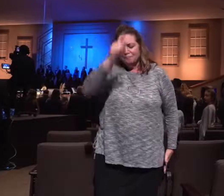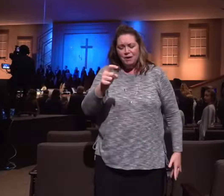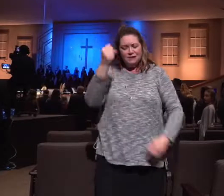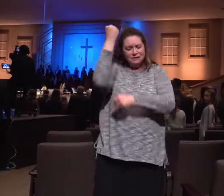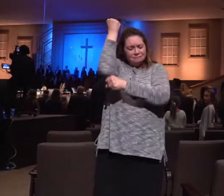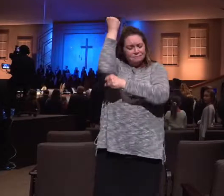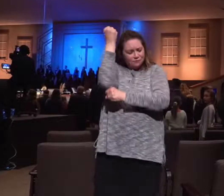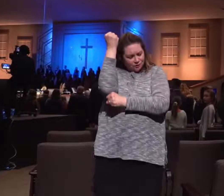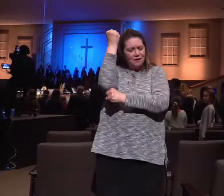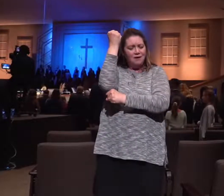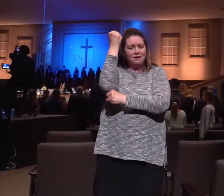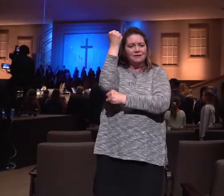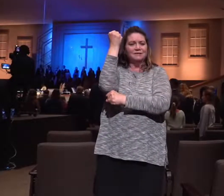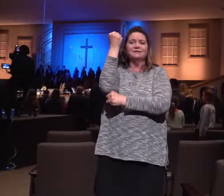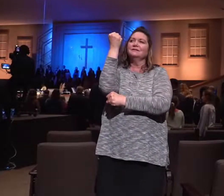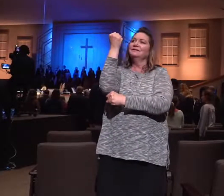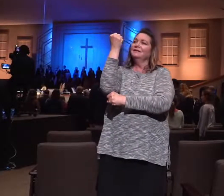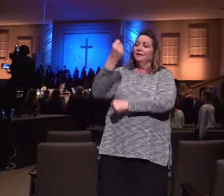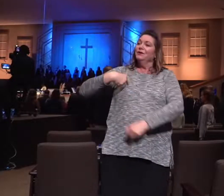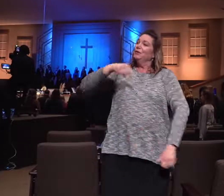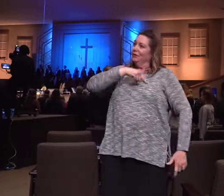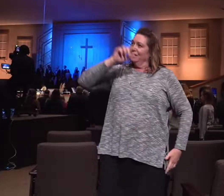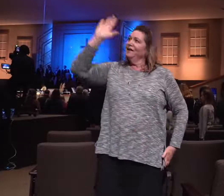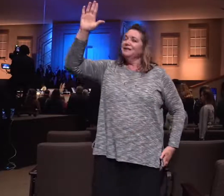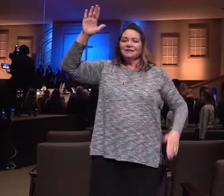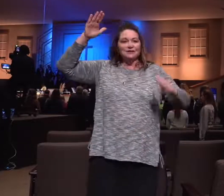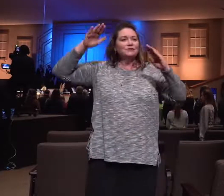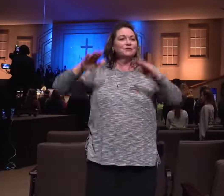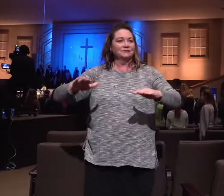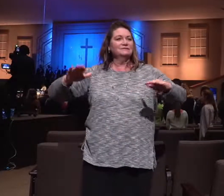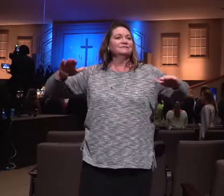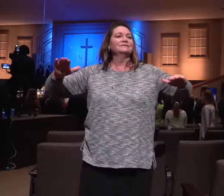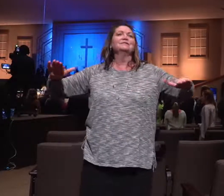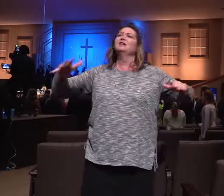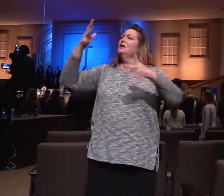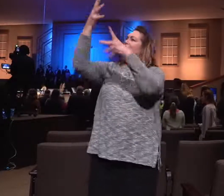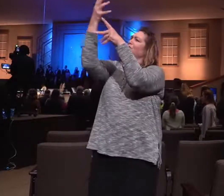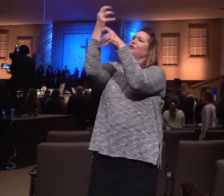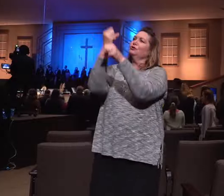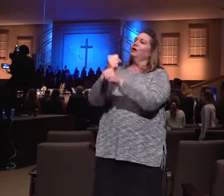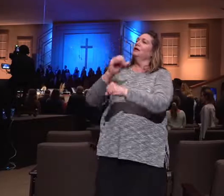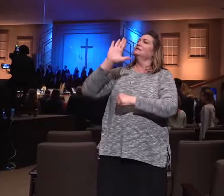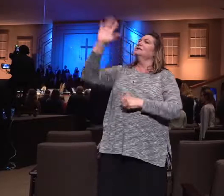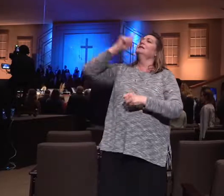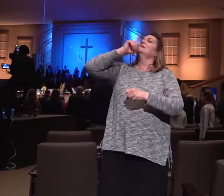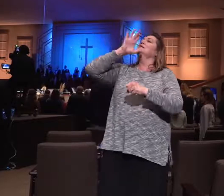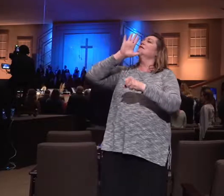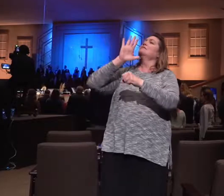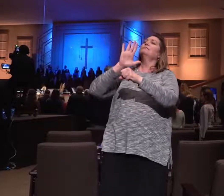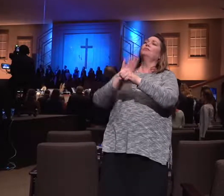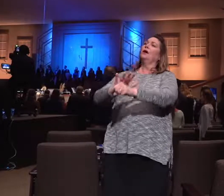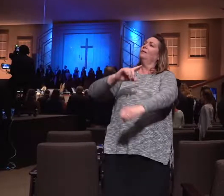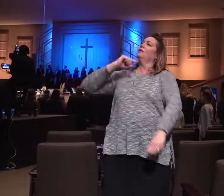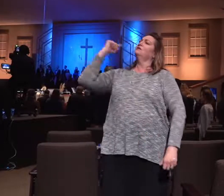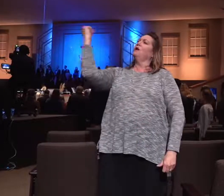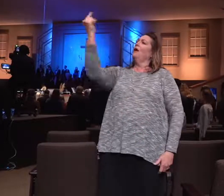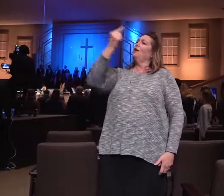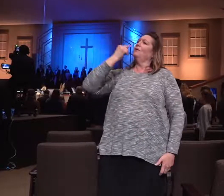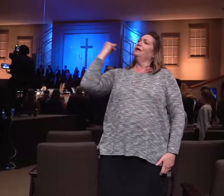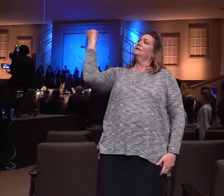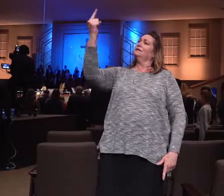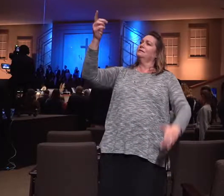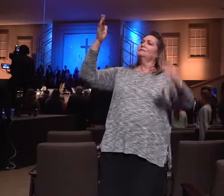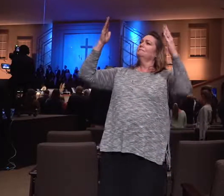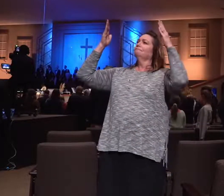stand as children of the promise. We will fix our eyes on